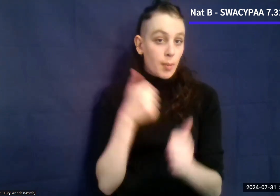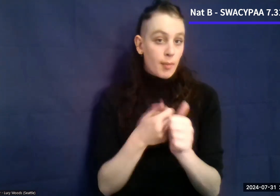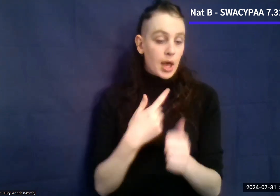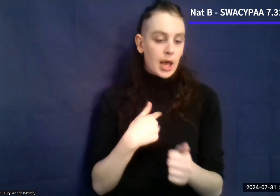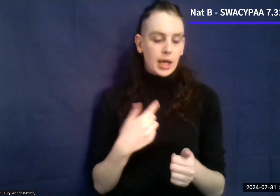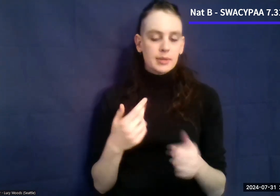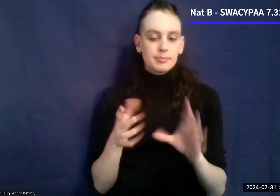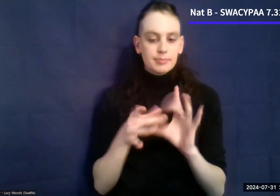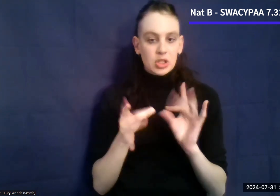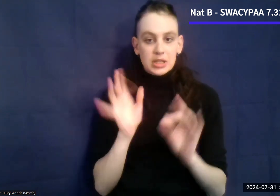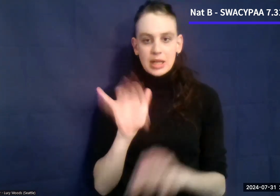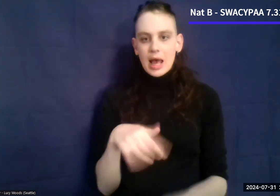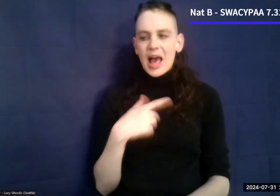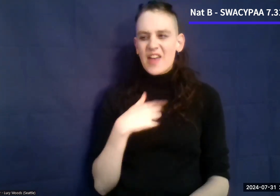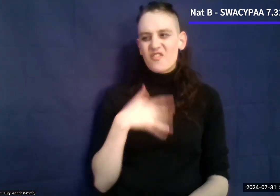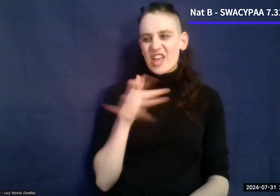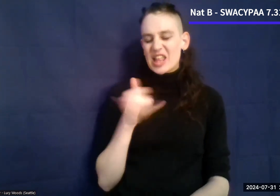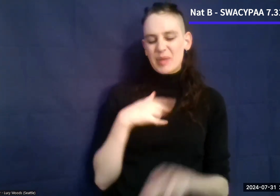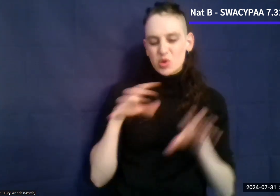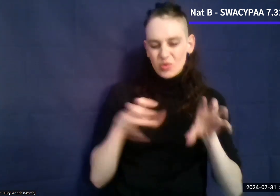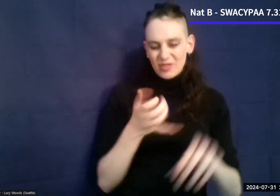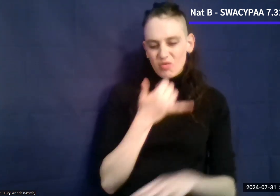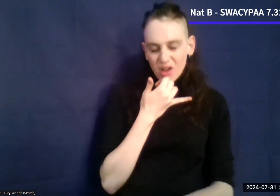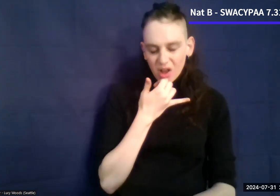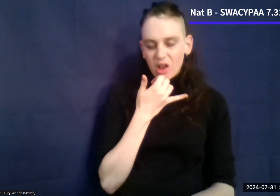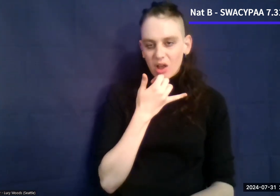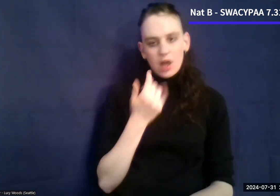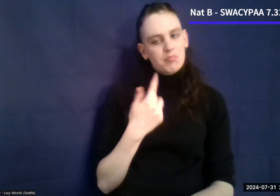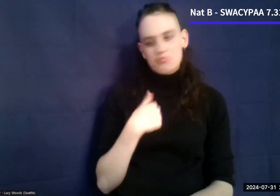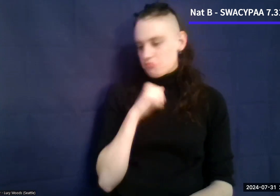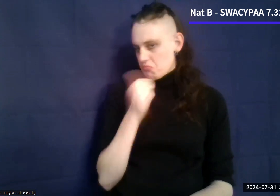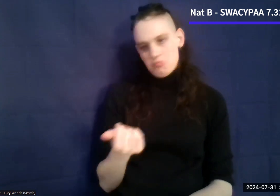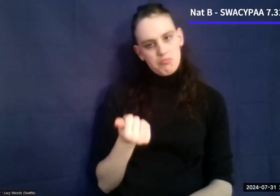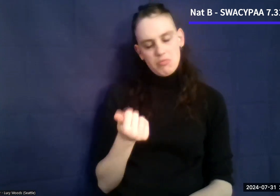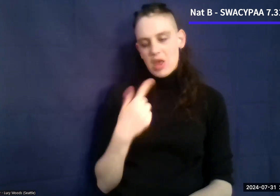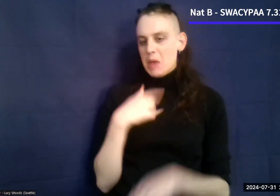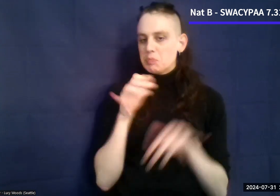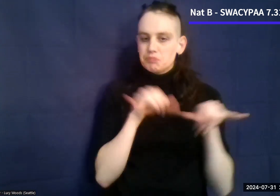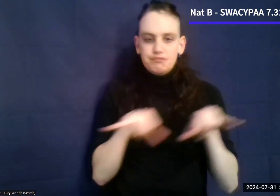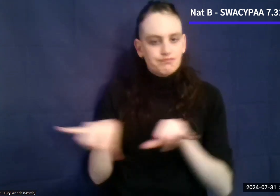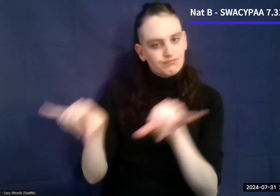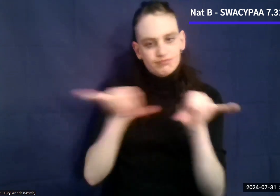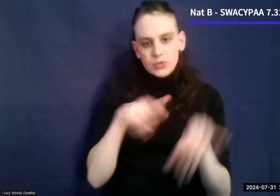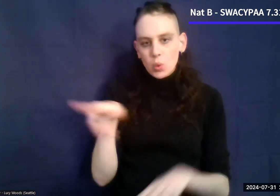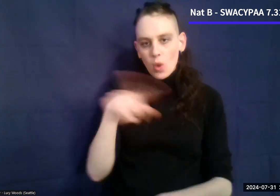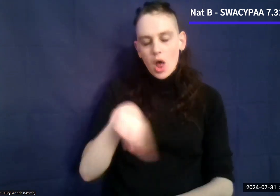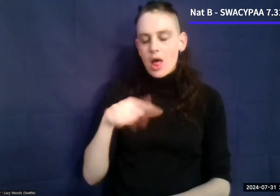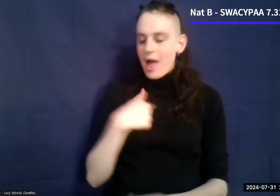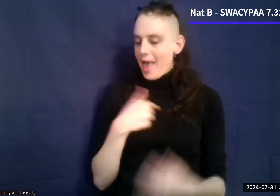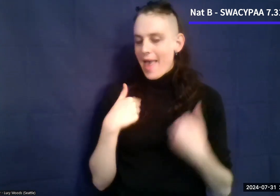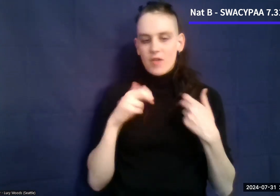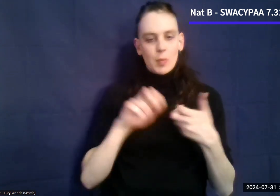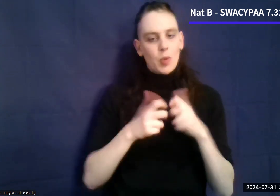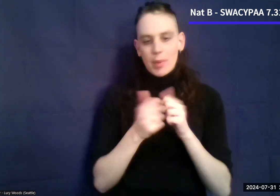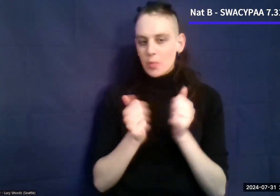I was doing it wrong, like I was different, but I'm not, right? I'm just like everybody else. I have a problem with drinking.